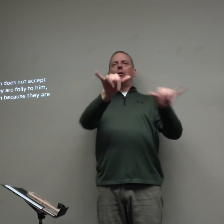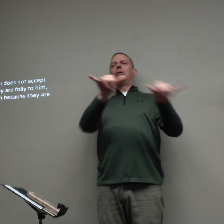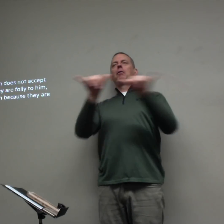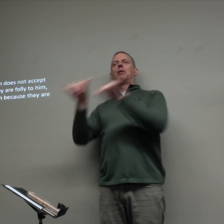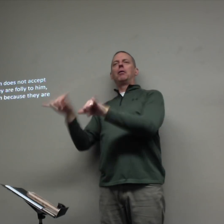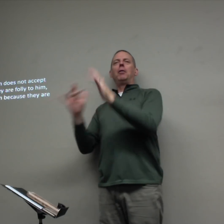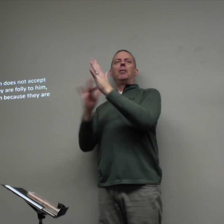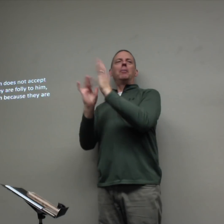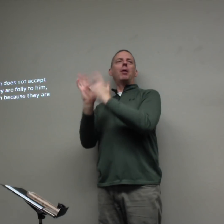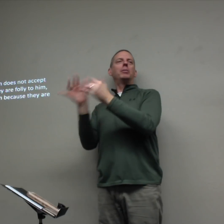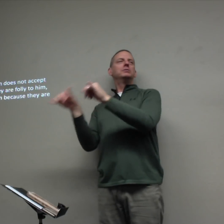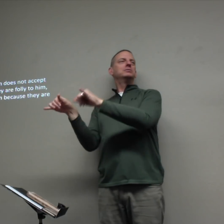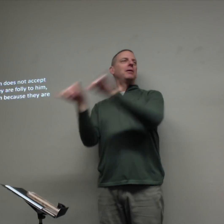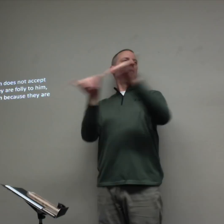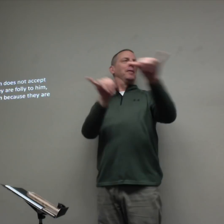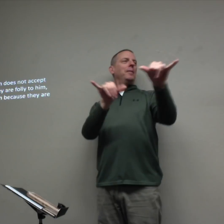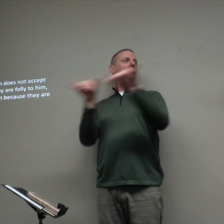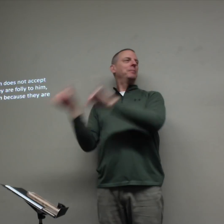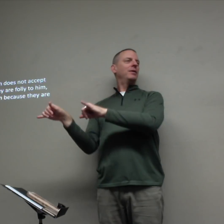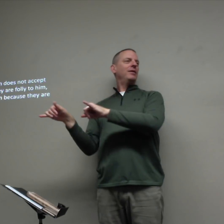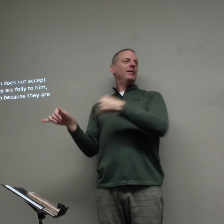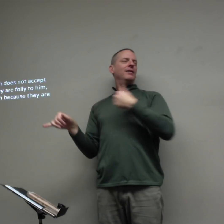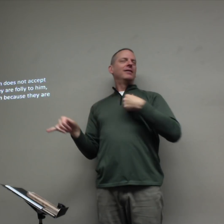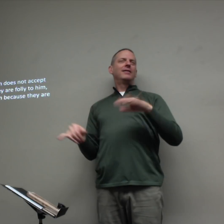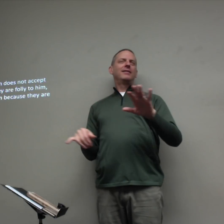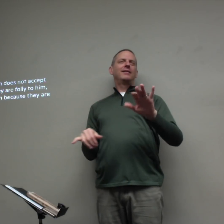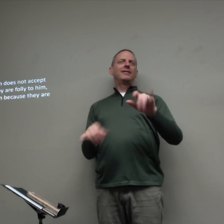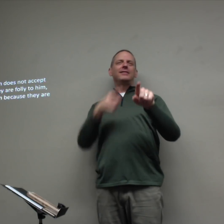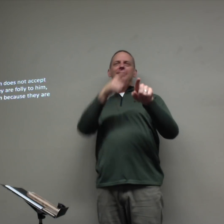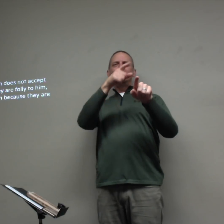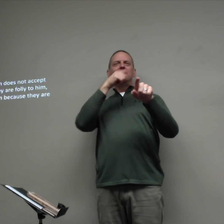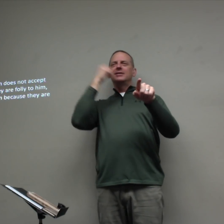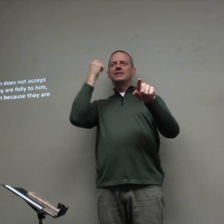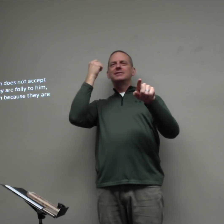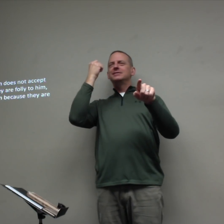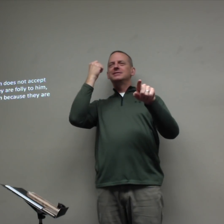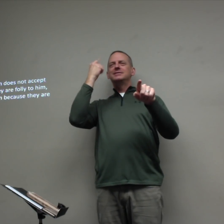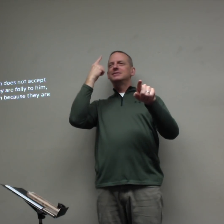and make up all these things and make it seem to vibrate. But that doesn't mean